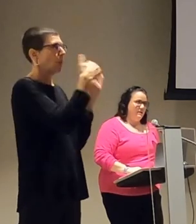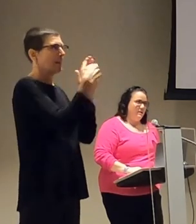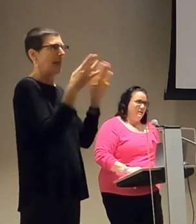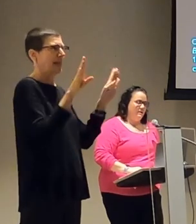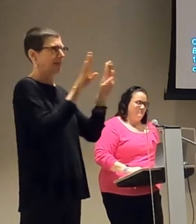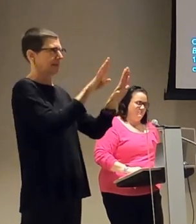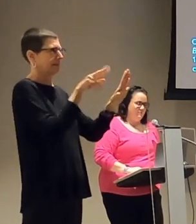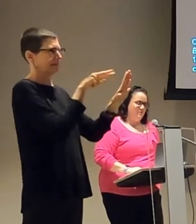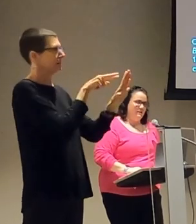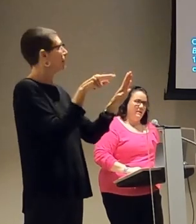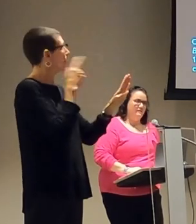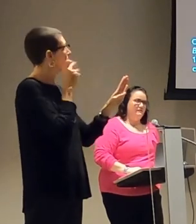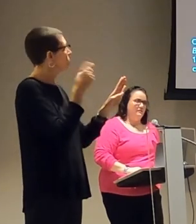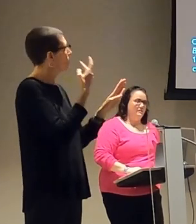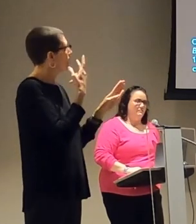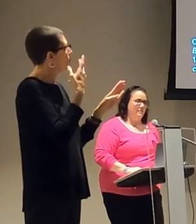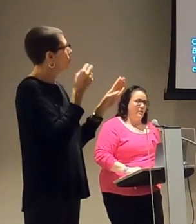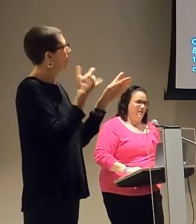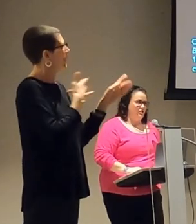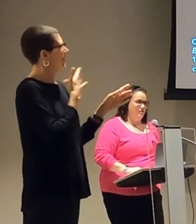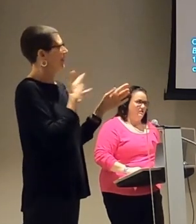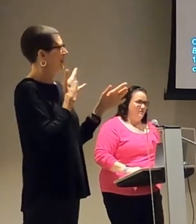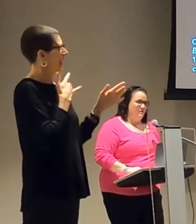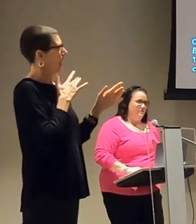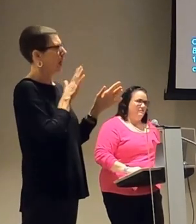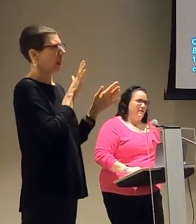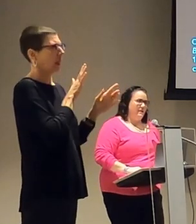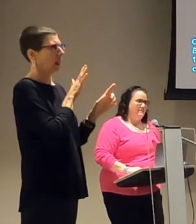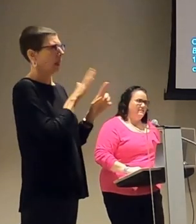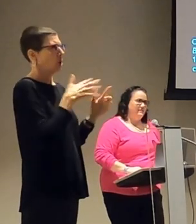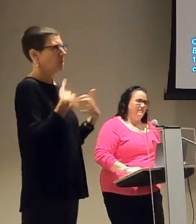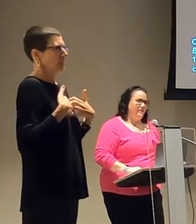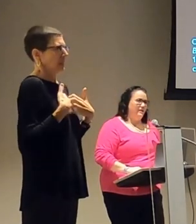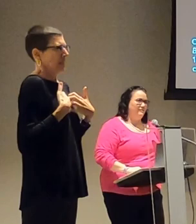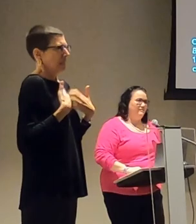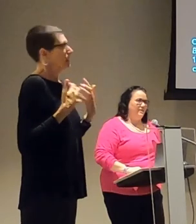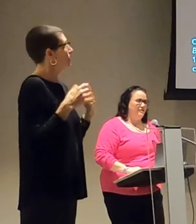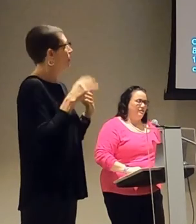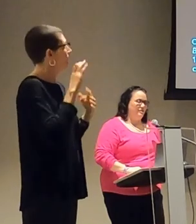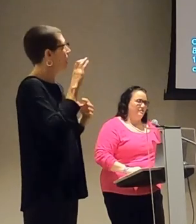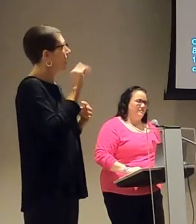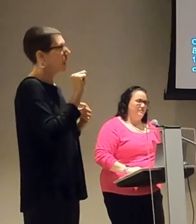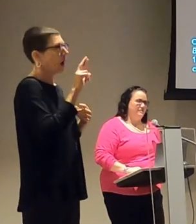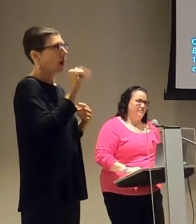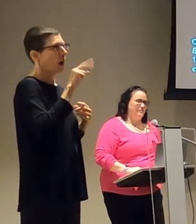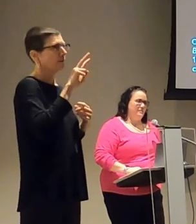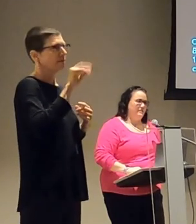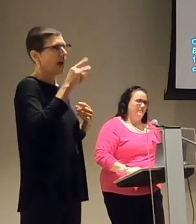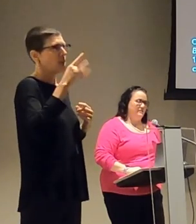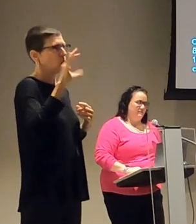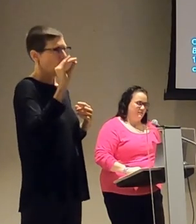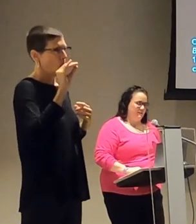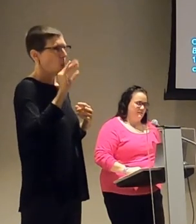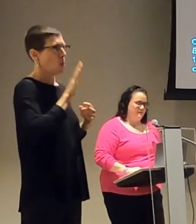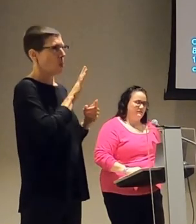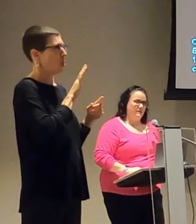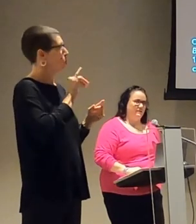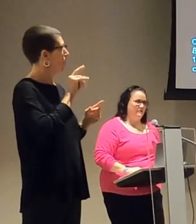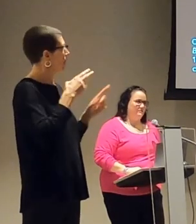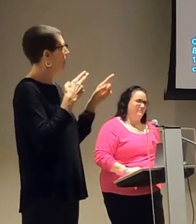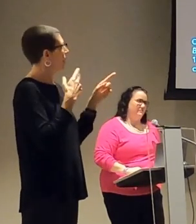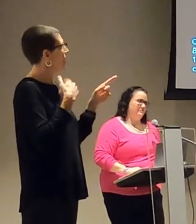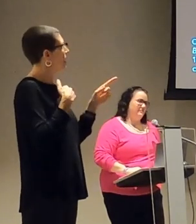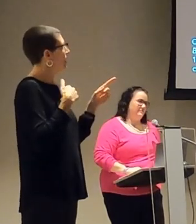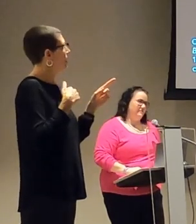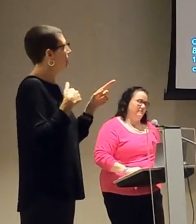because you can kind of feel the rage. Whereas Caravaggio's Judith is